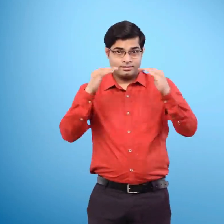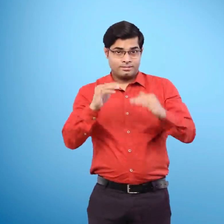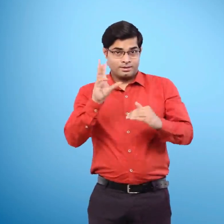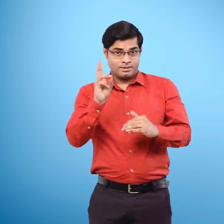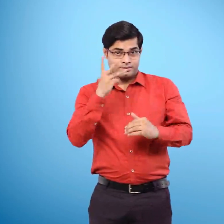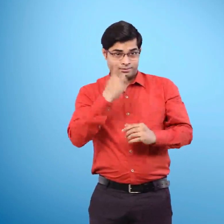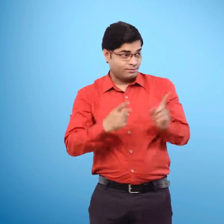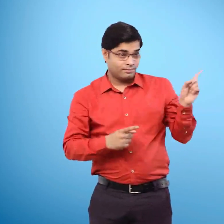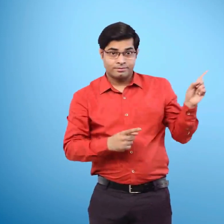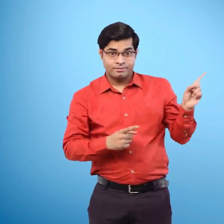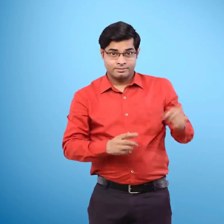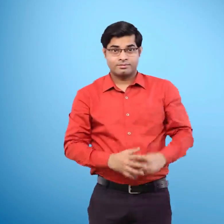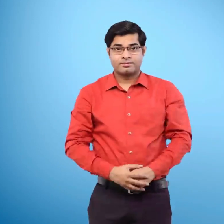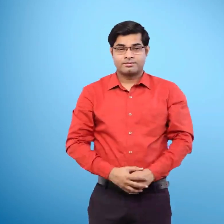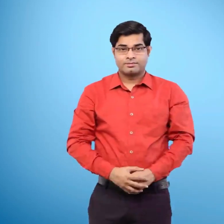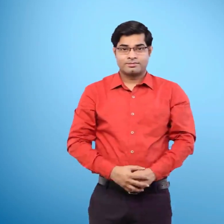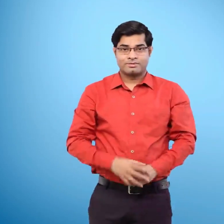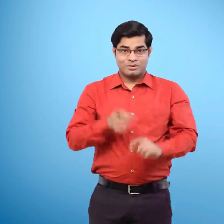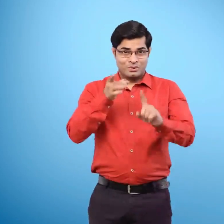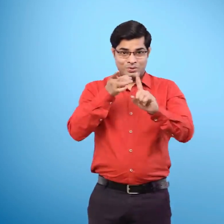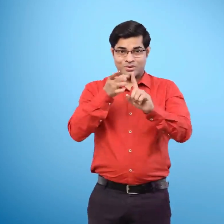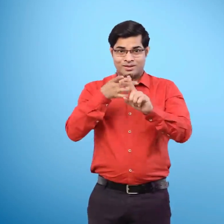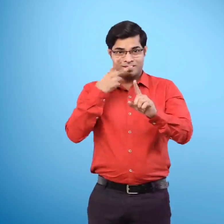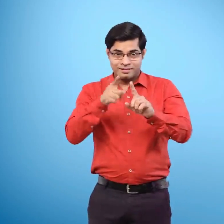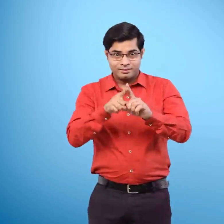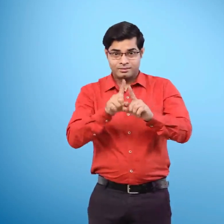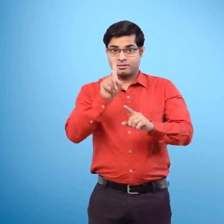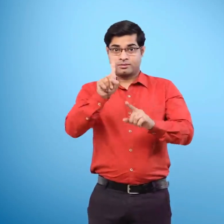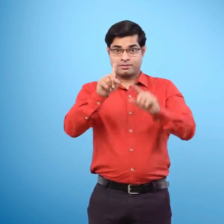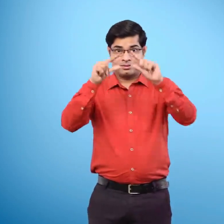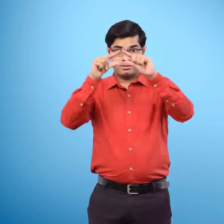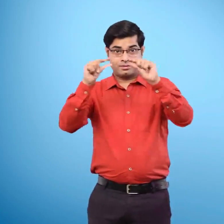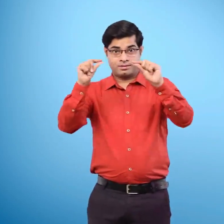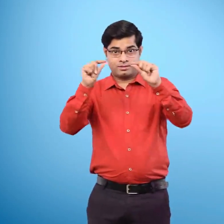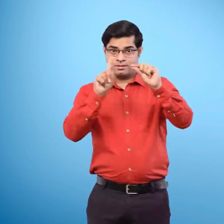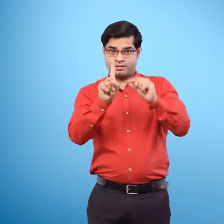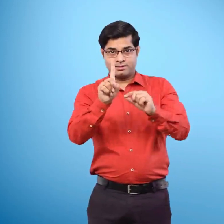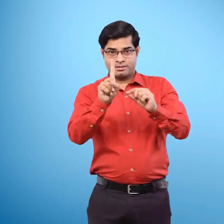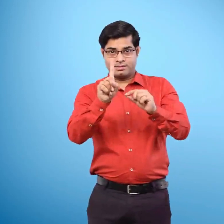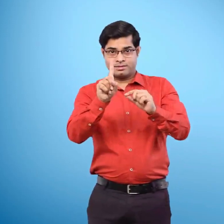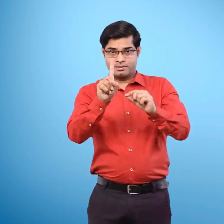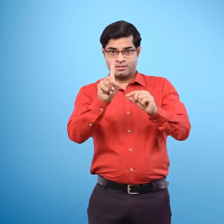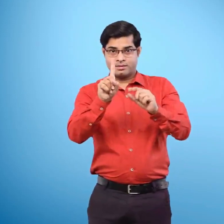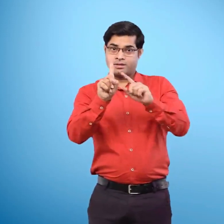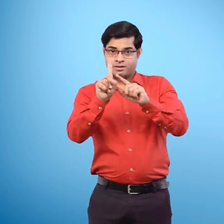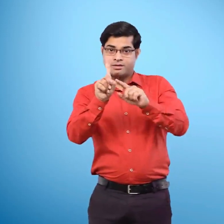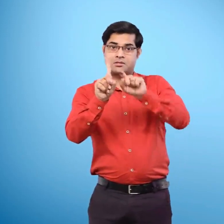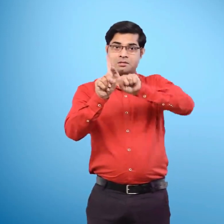Rod 3 head is downwards and rod 4 head is upwards, and so on.